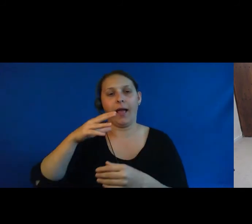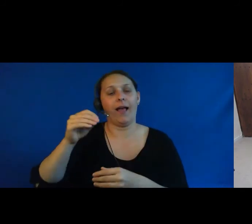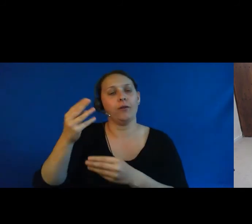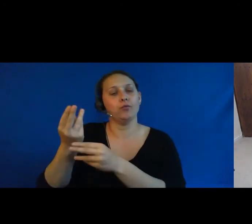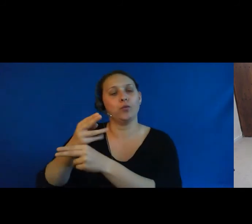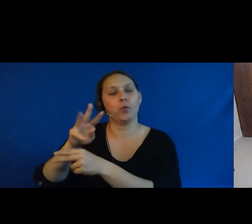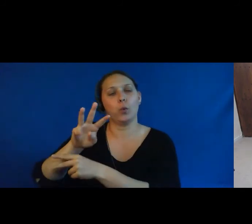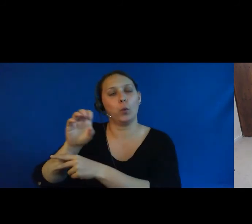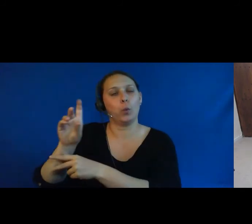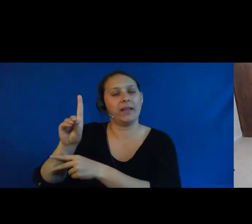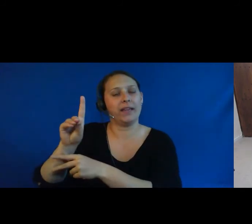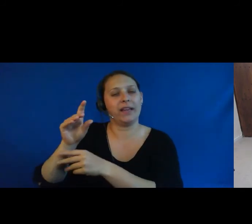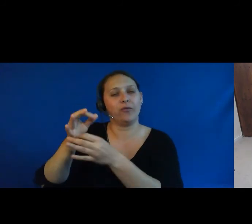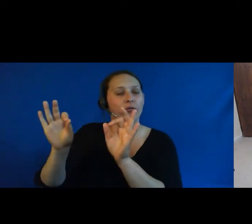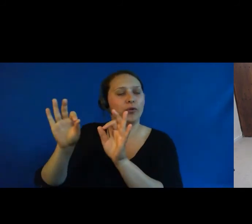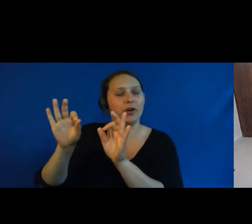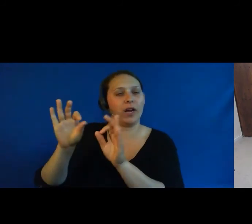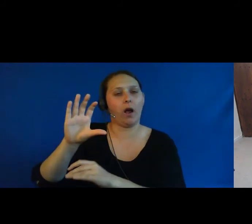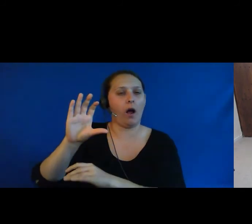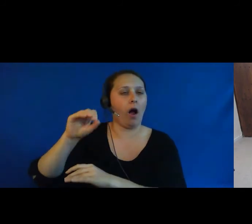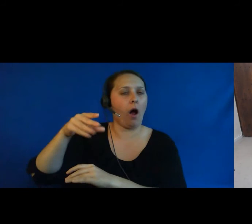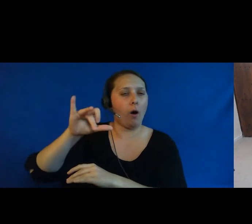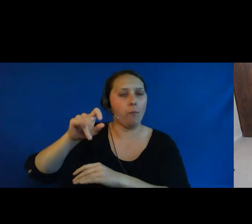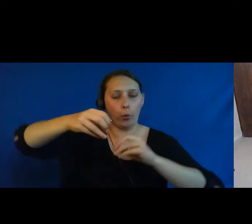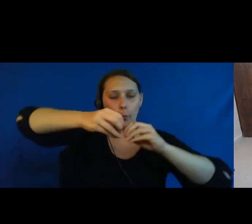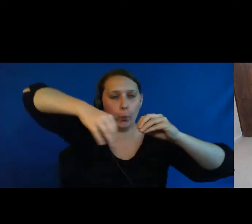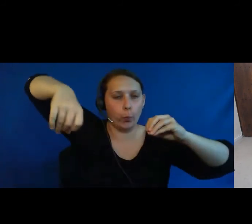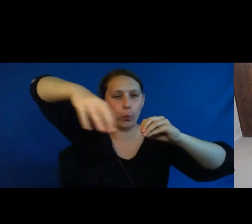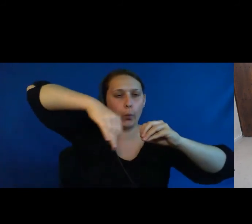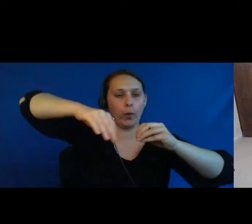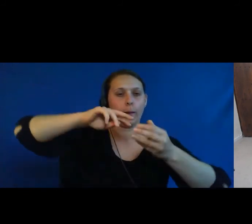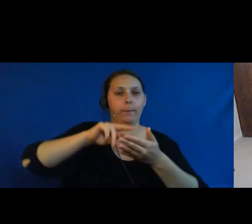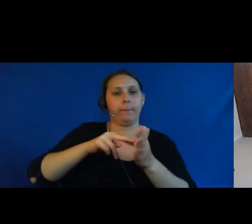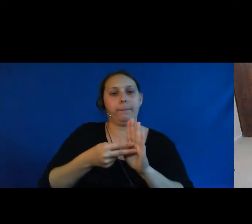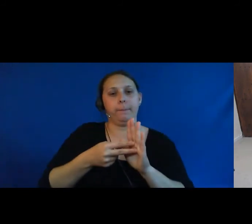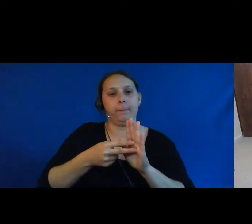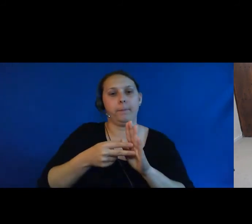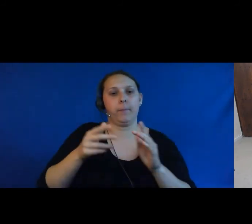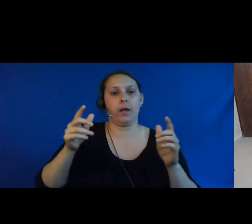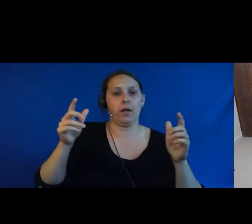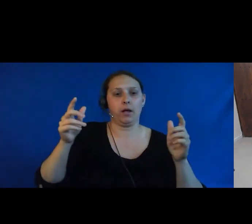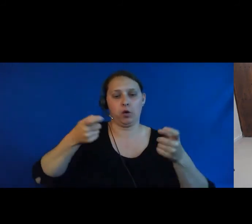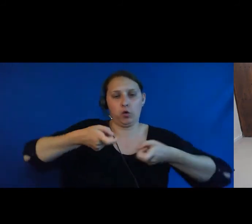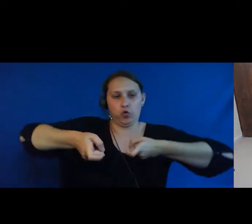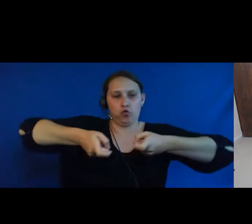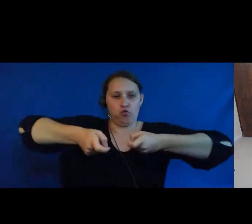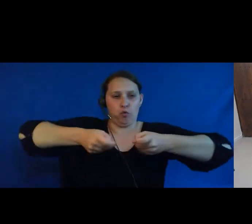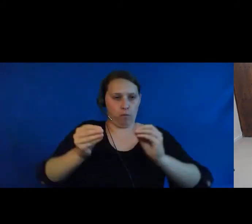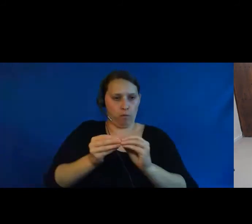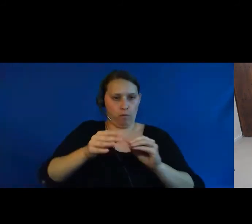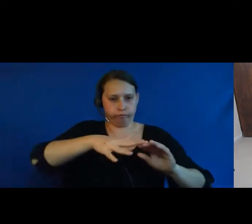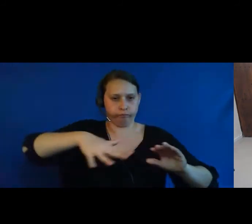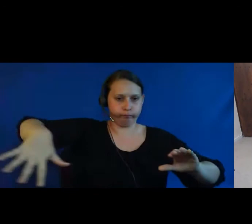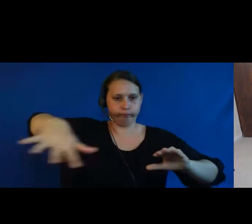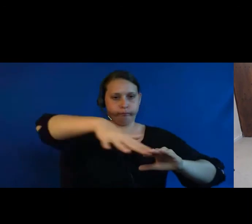or mulch, then you'll only generate a very small amount of germination that's controllable, and you'll still get